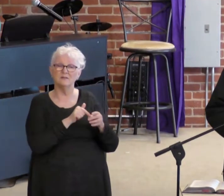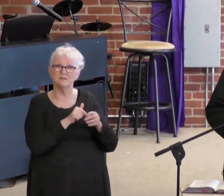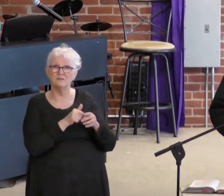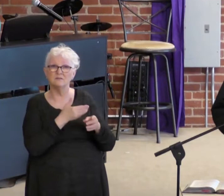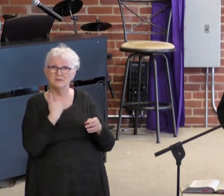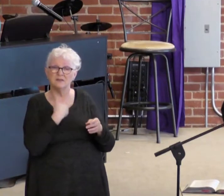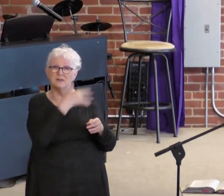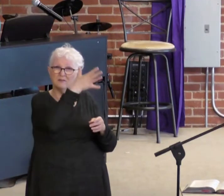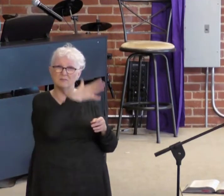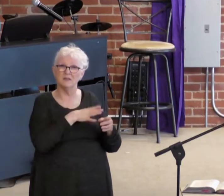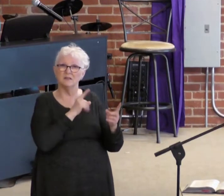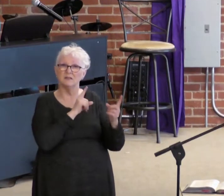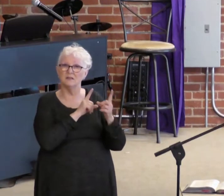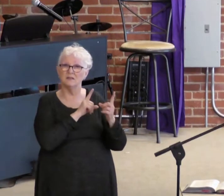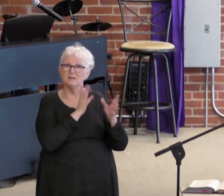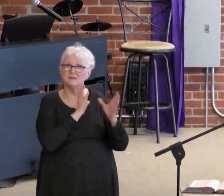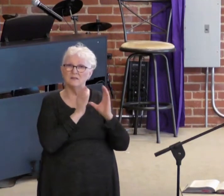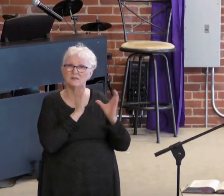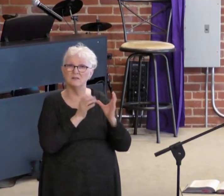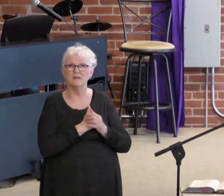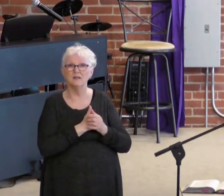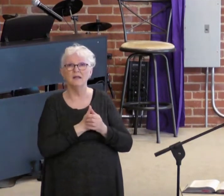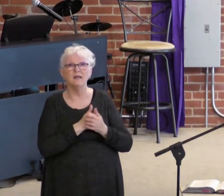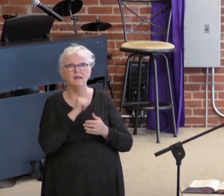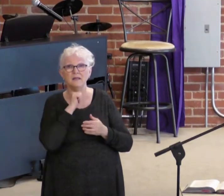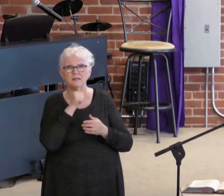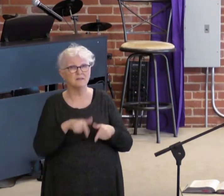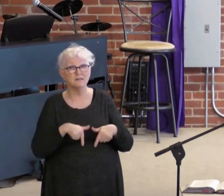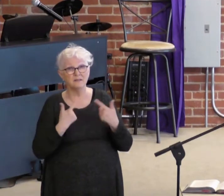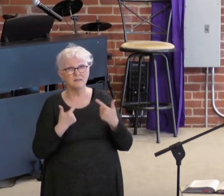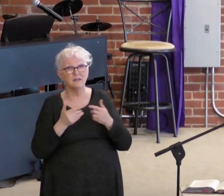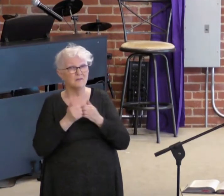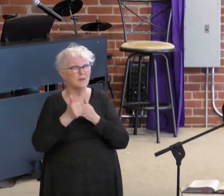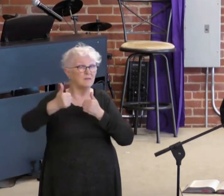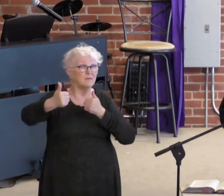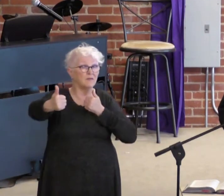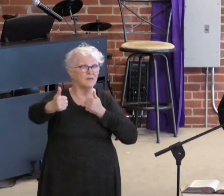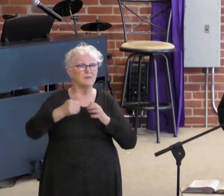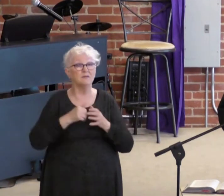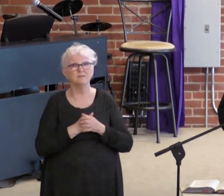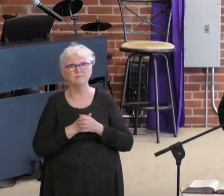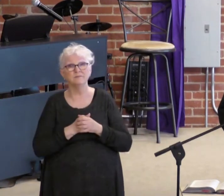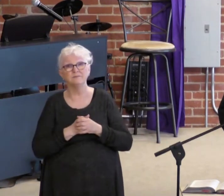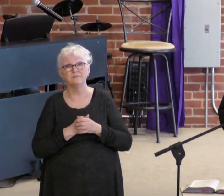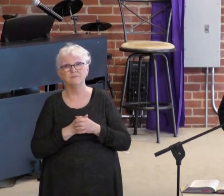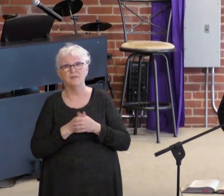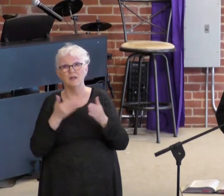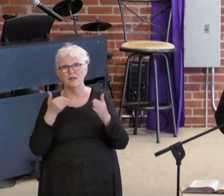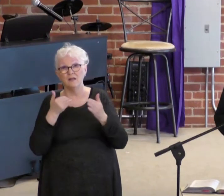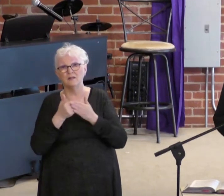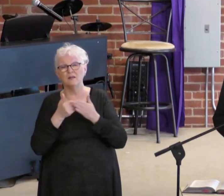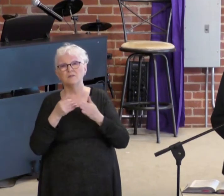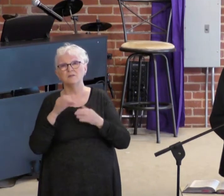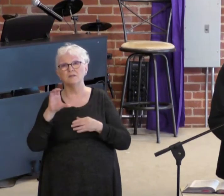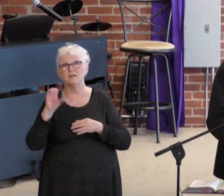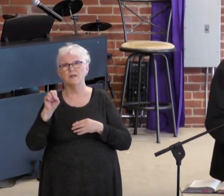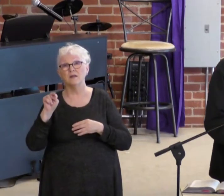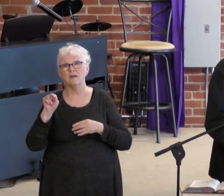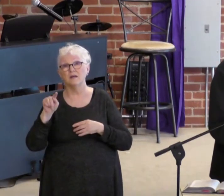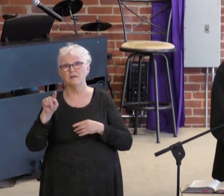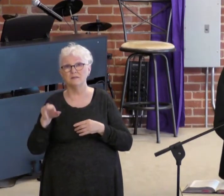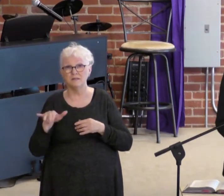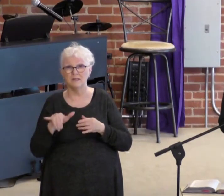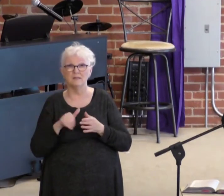And he doesn't live that far from here, just in a neighboring county. It's where he grew up. Now